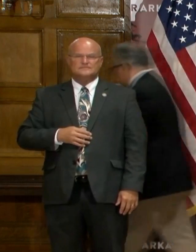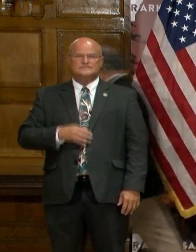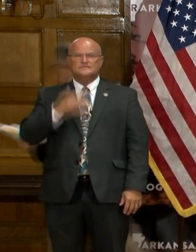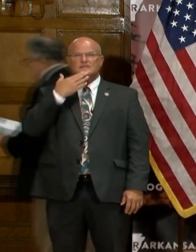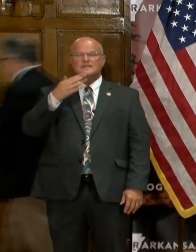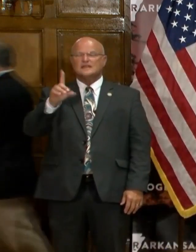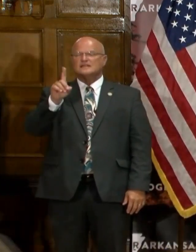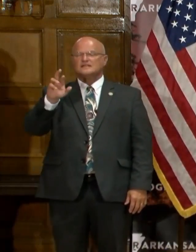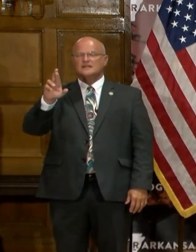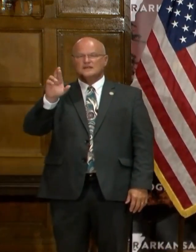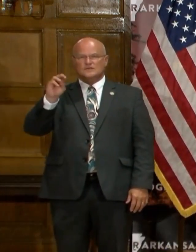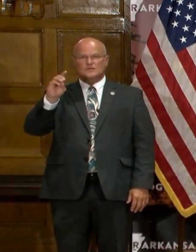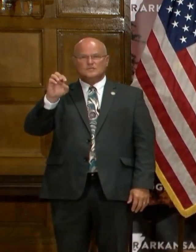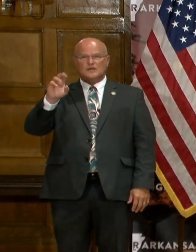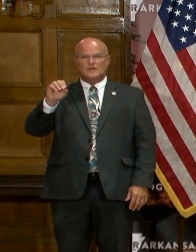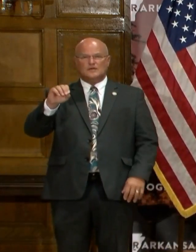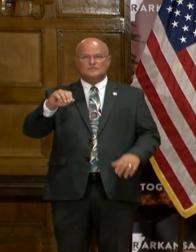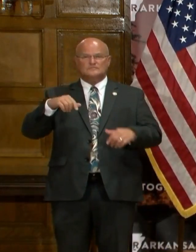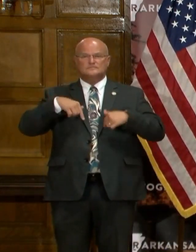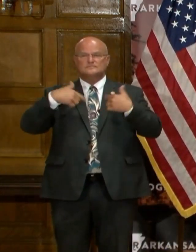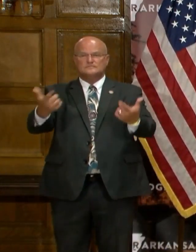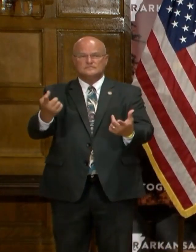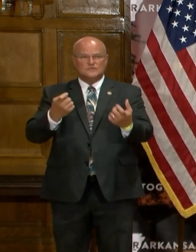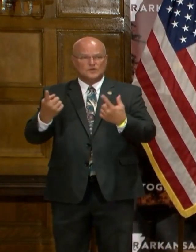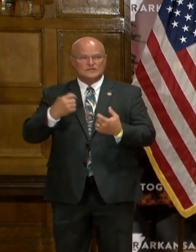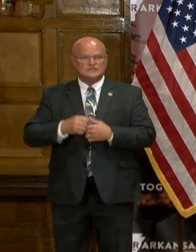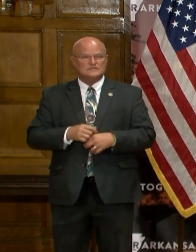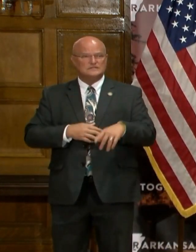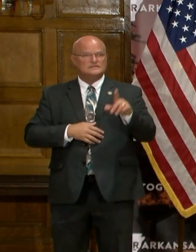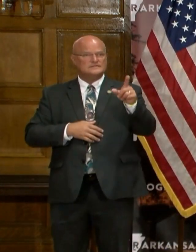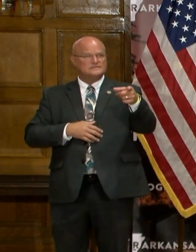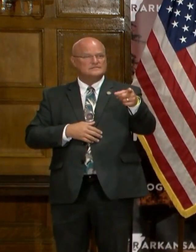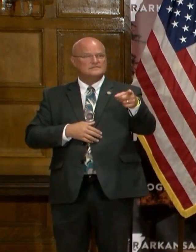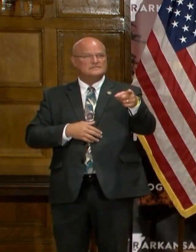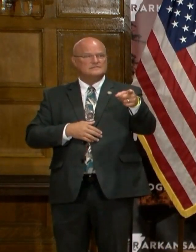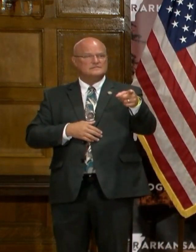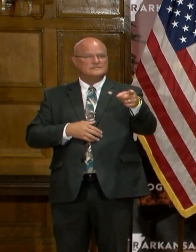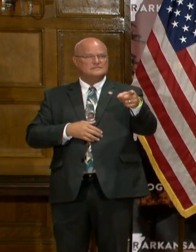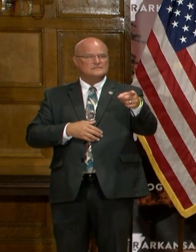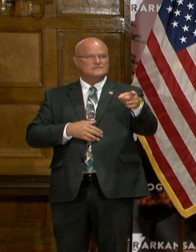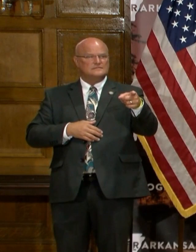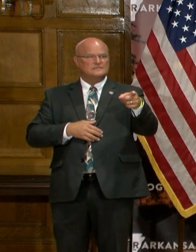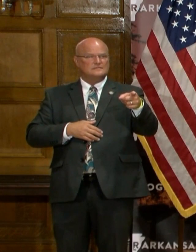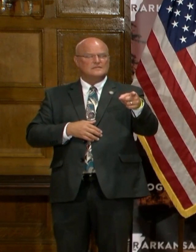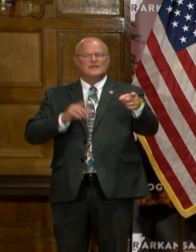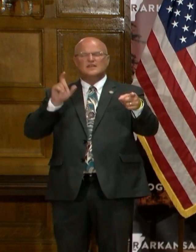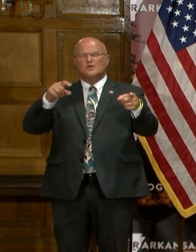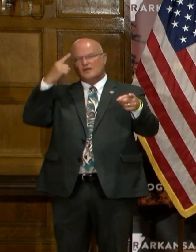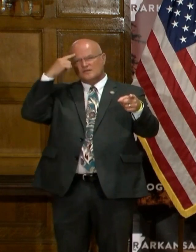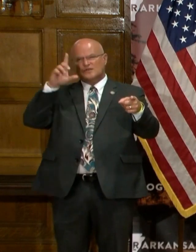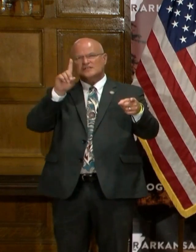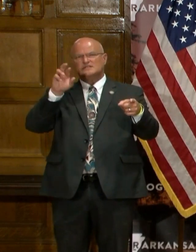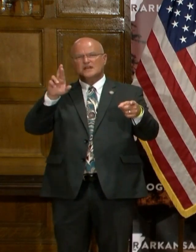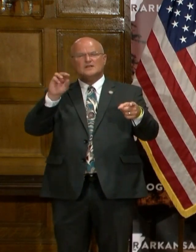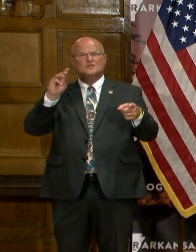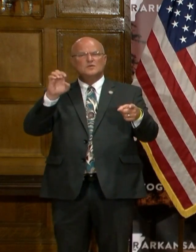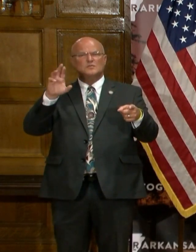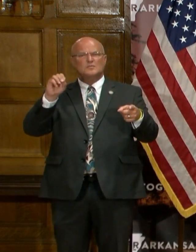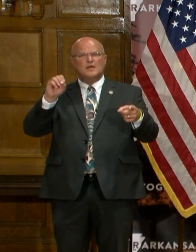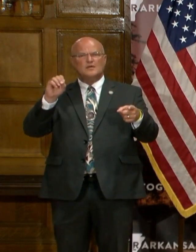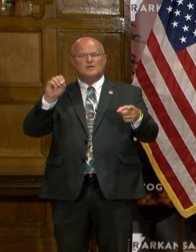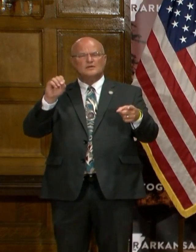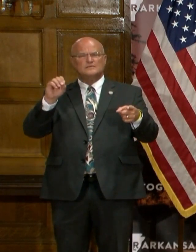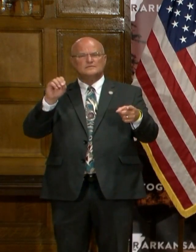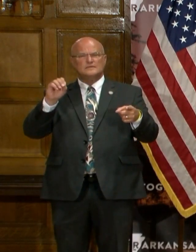Thank you, Dr. Romero, and we're happy to take any questions. Yes. This is a question for Dr. Romero in regards to the